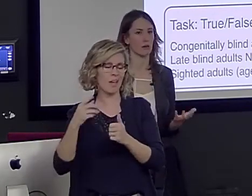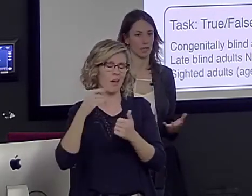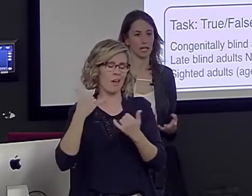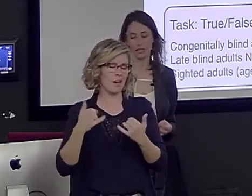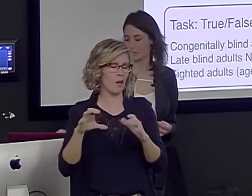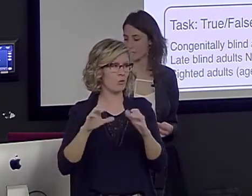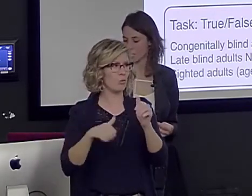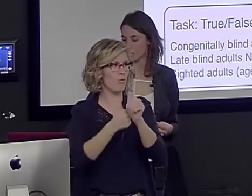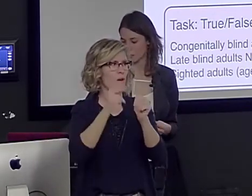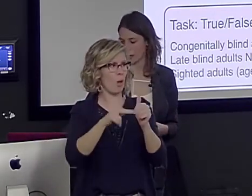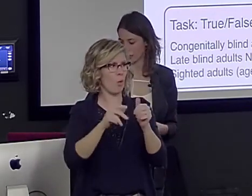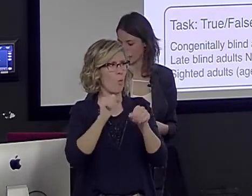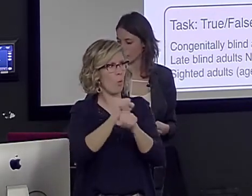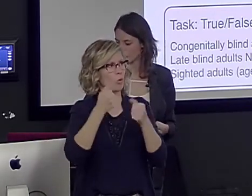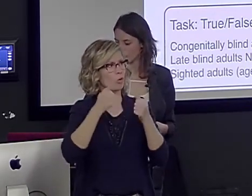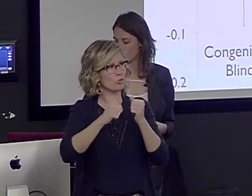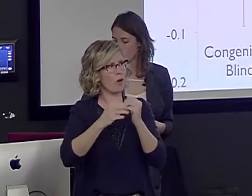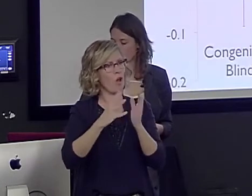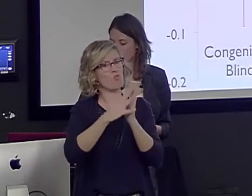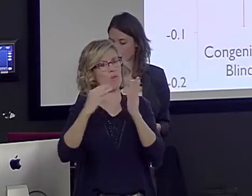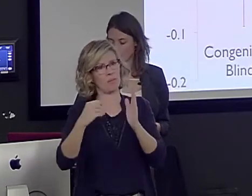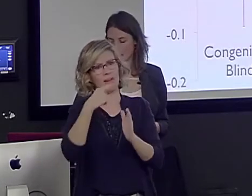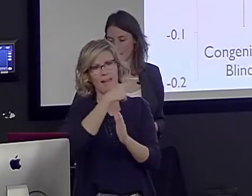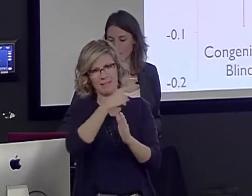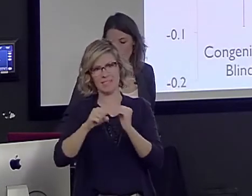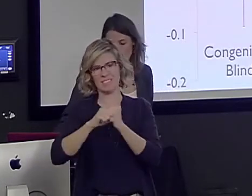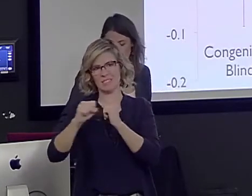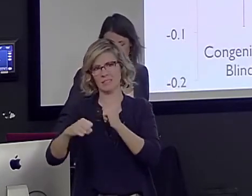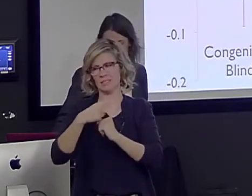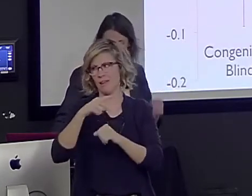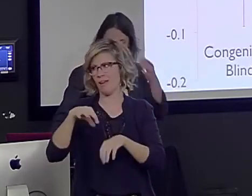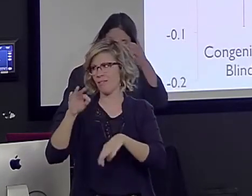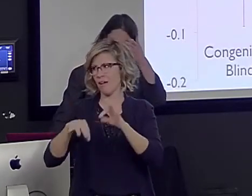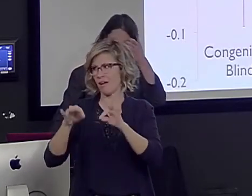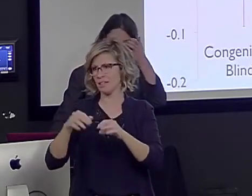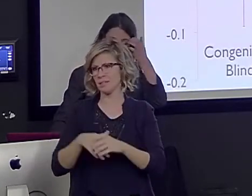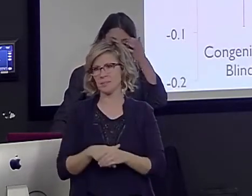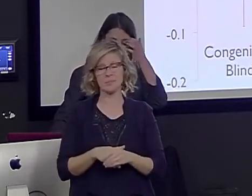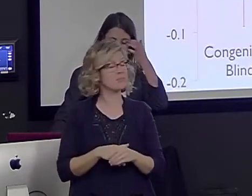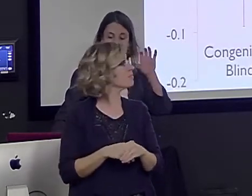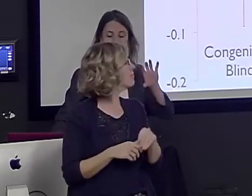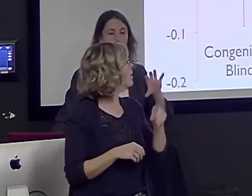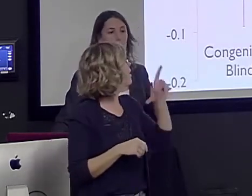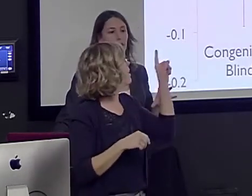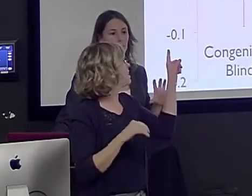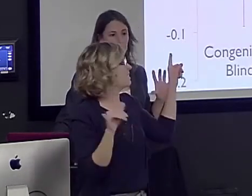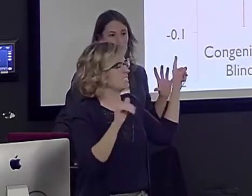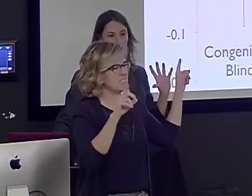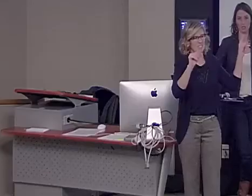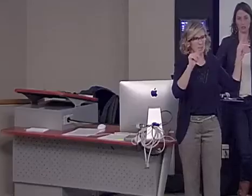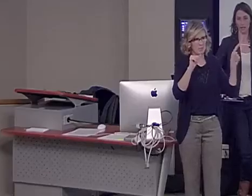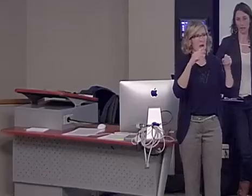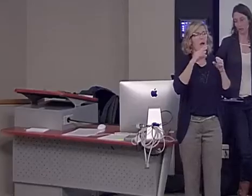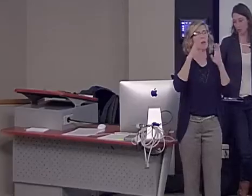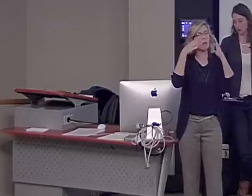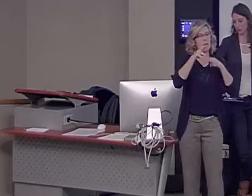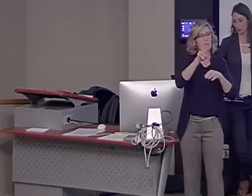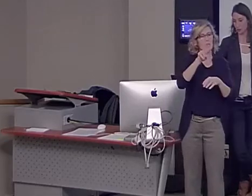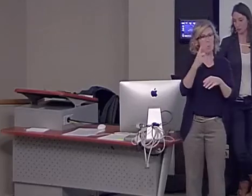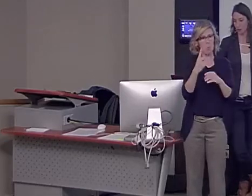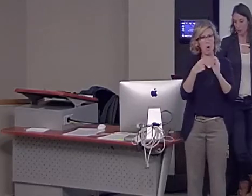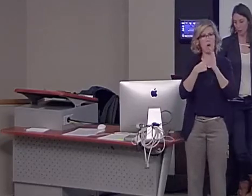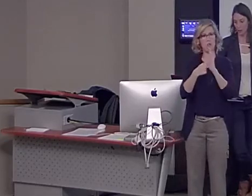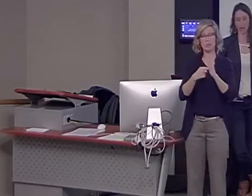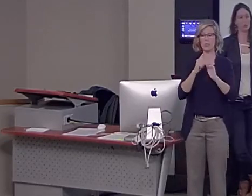to try to replicate and extend these findings. This is just the same data, but in V1, showing that the responses to language are